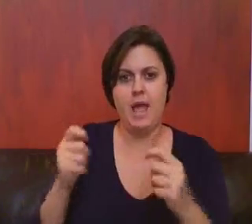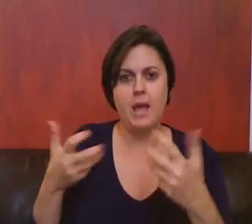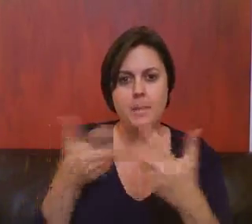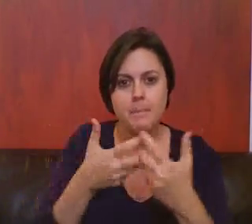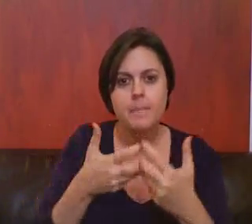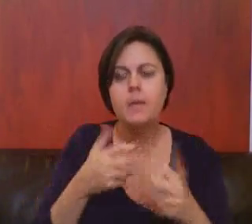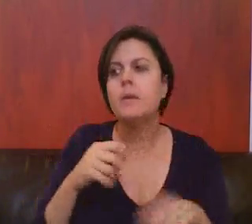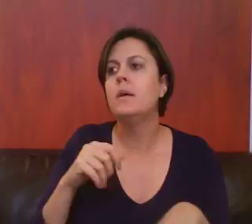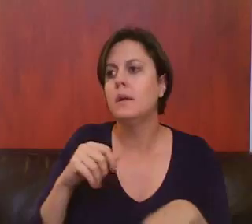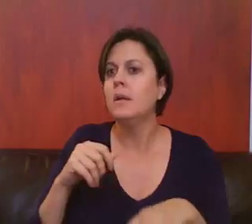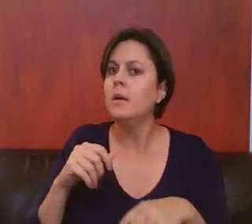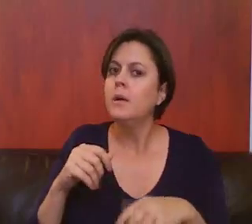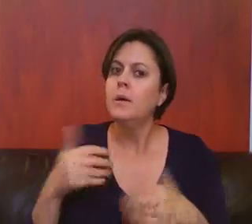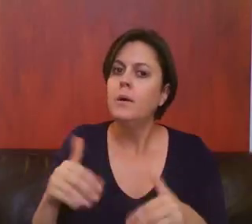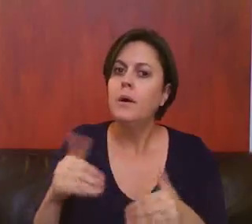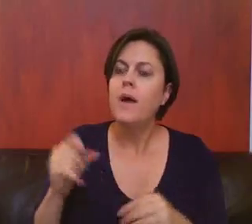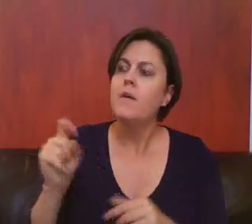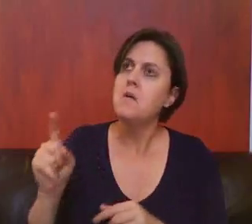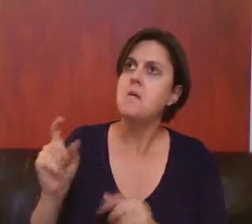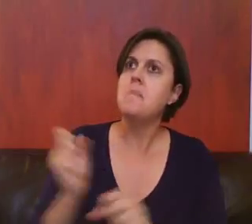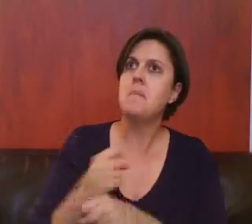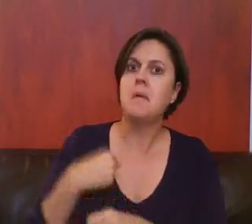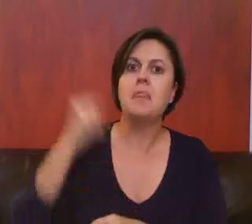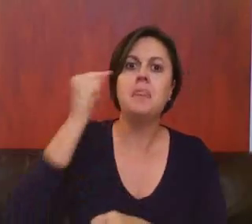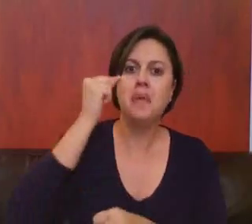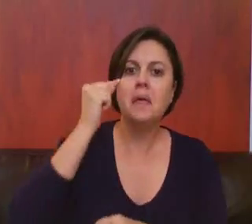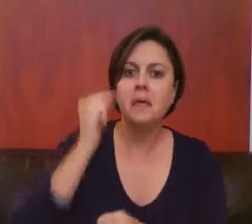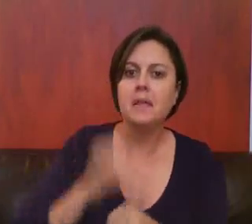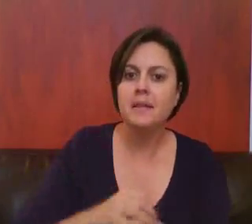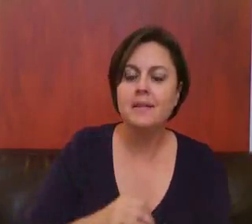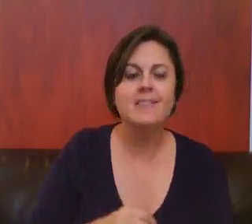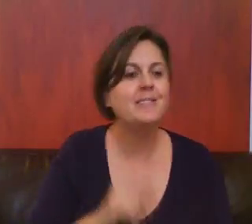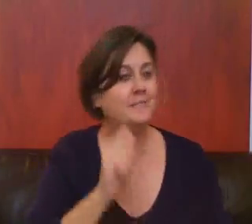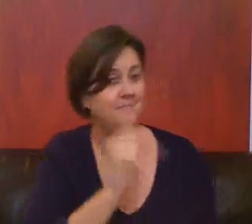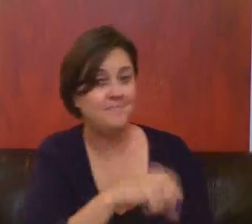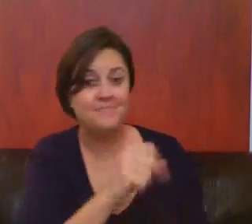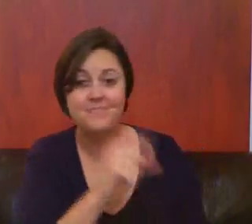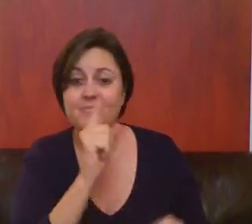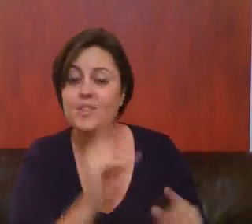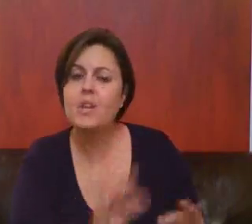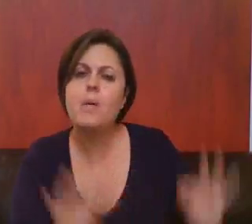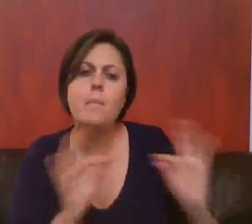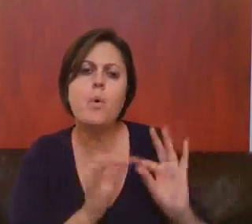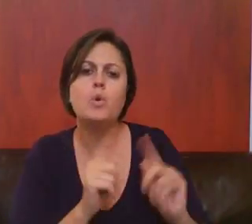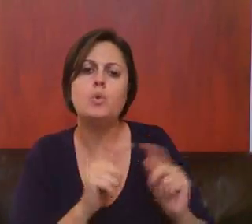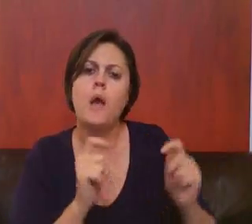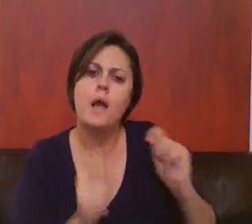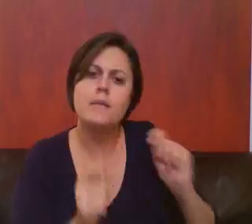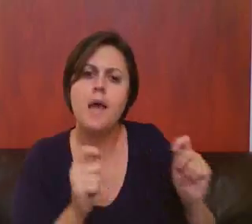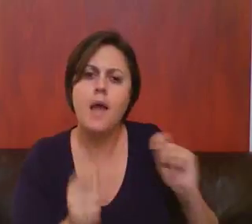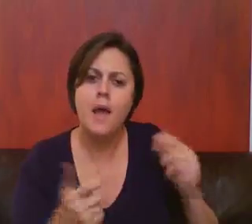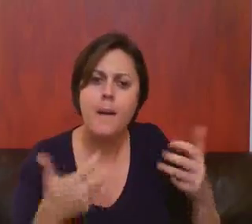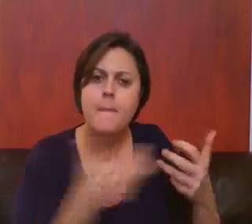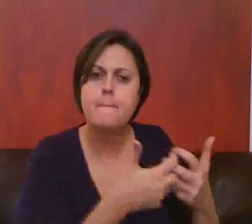important. Yeah, no, it actually is very important to adapt and change. So I'll give kind of one more piece of